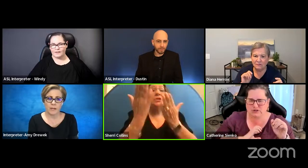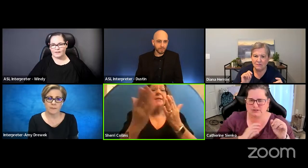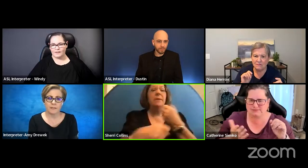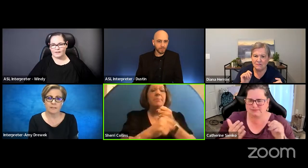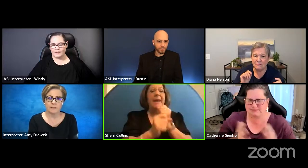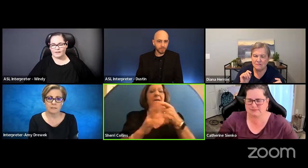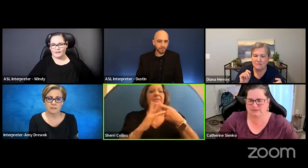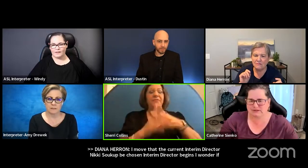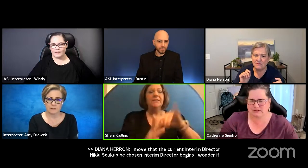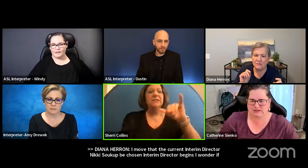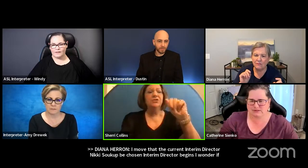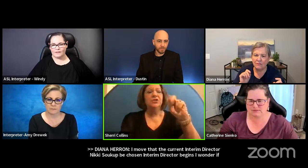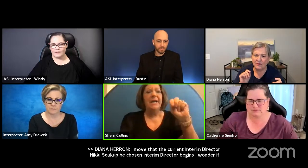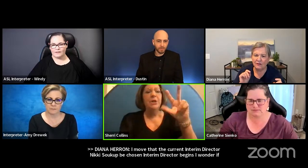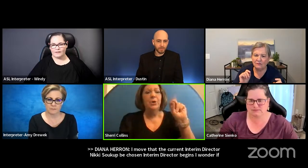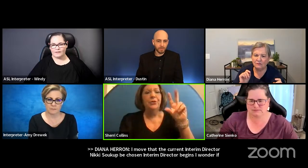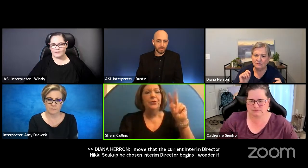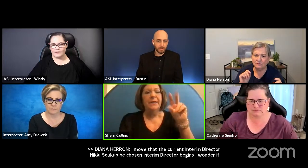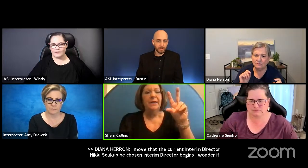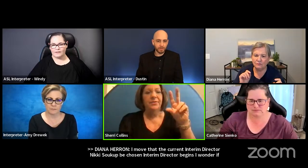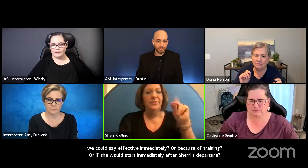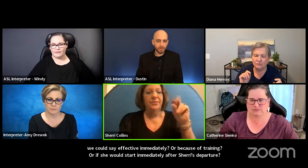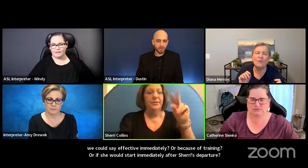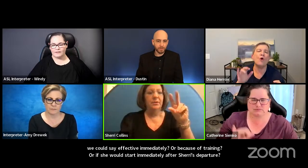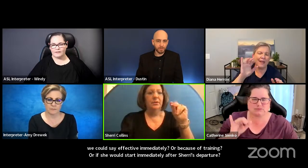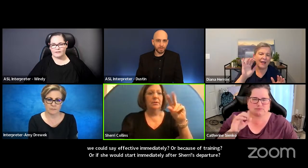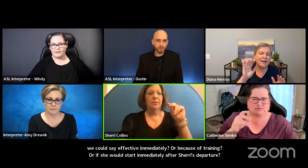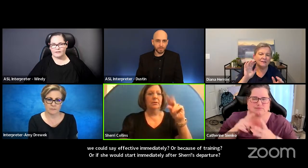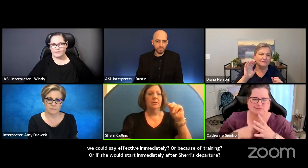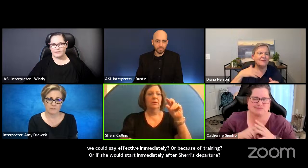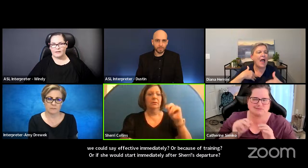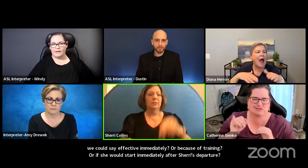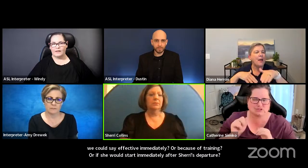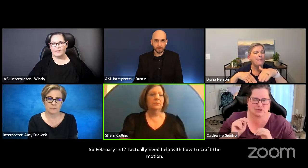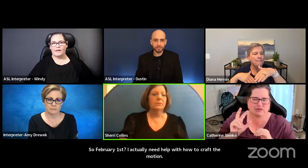I just said to make Okay, it this effective is- January 30th.